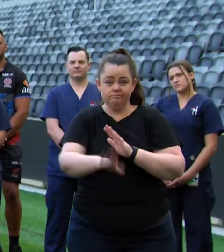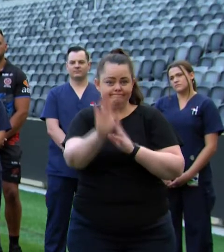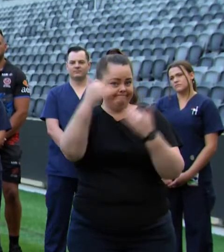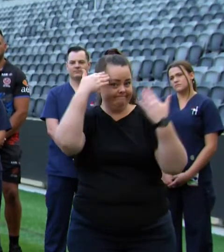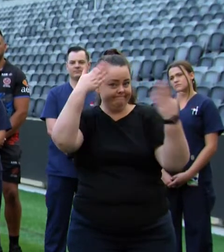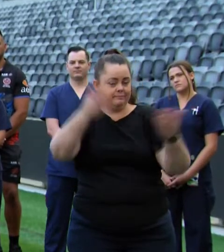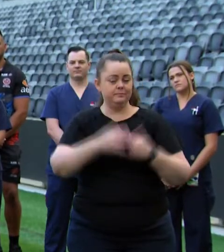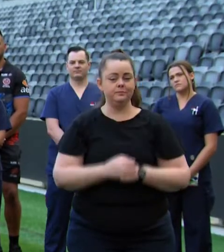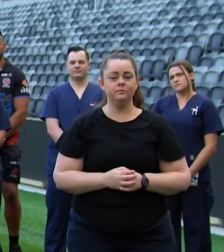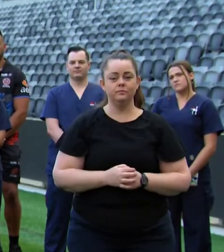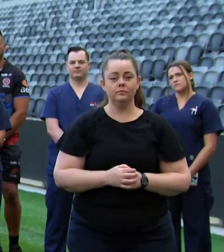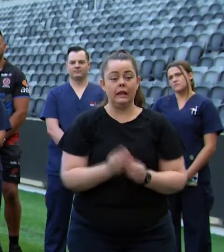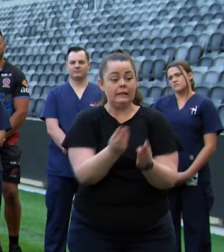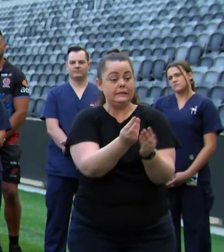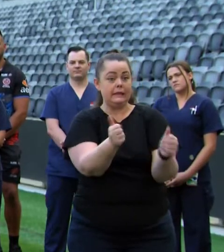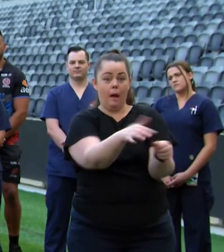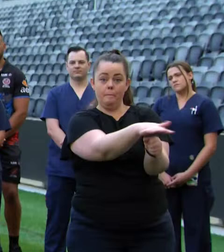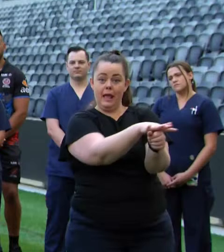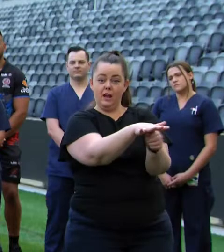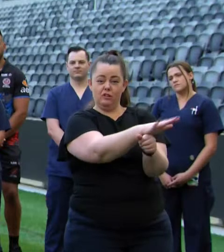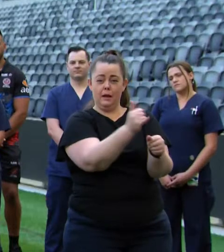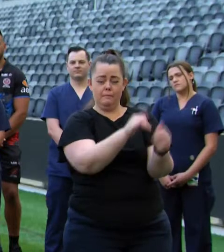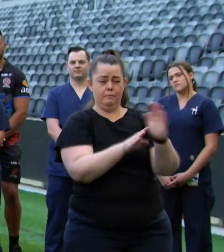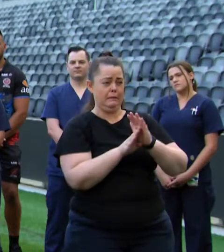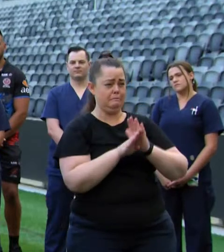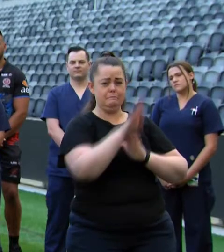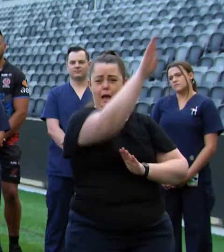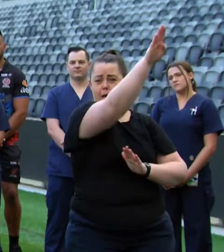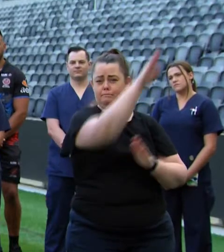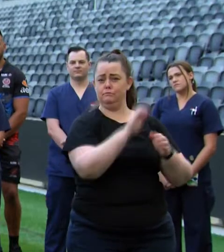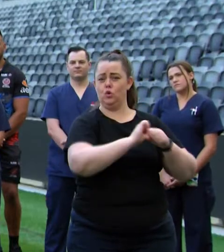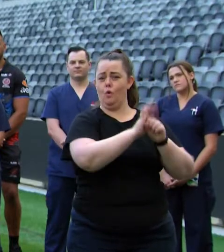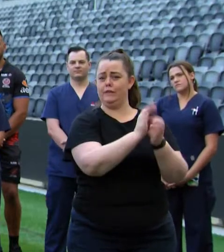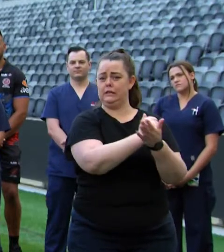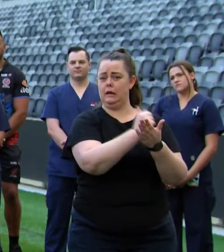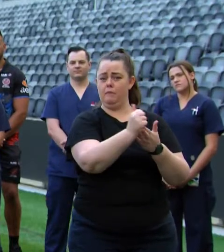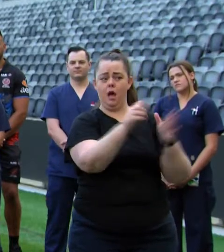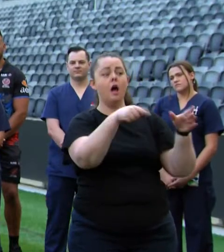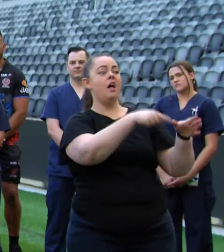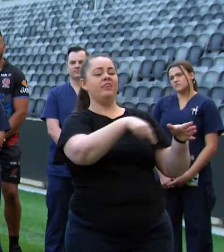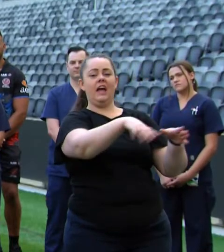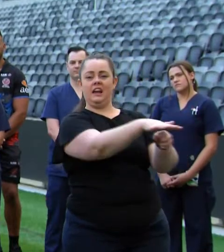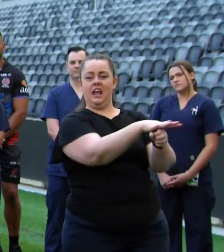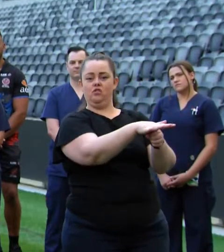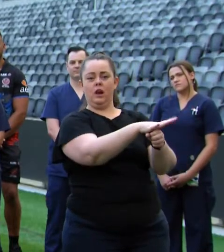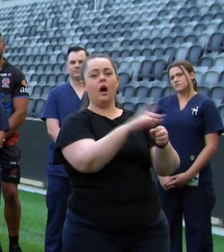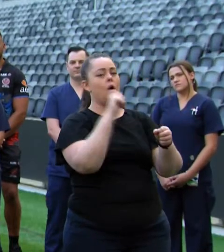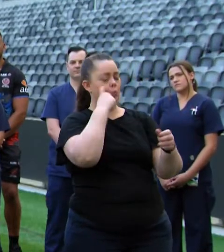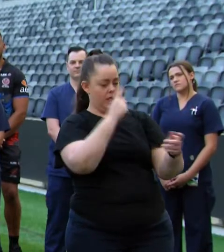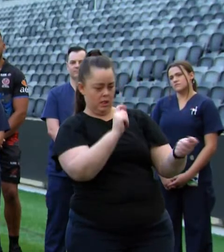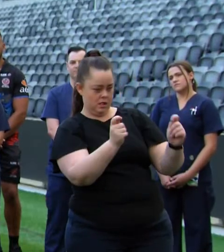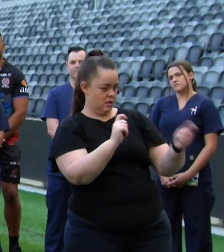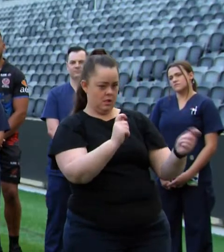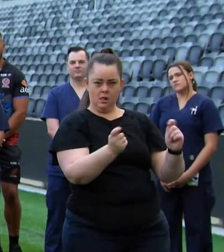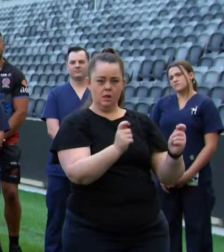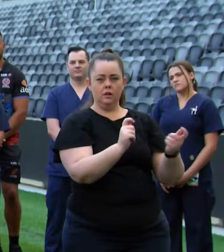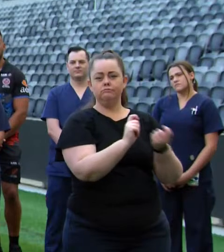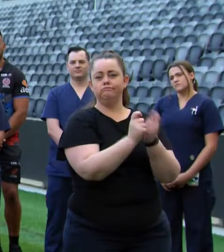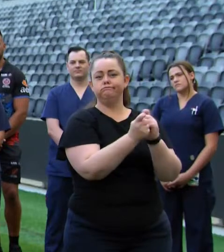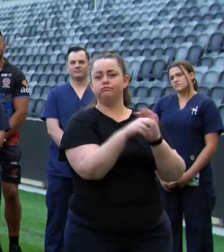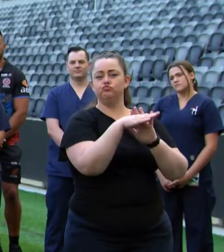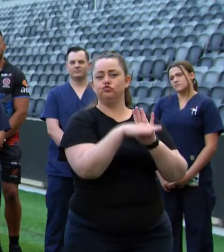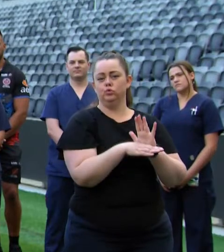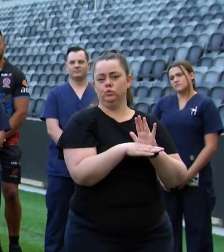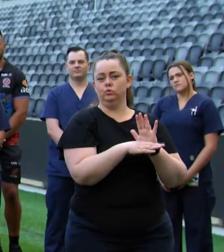COVID, and in those areas hospital staff, the clinicians, the doctors and the nurses will have to apply their professional judgment to